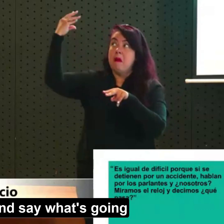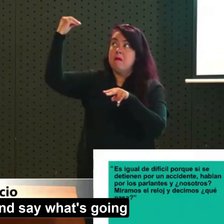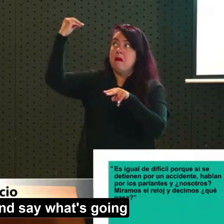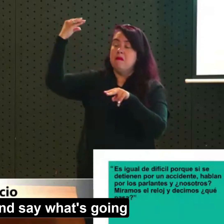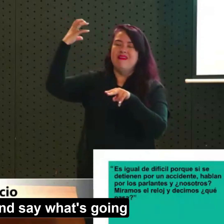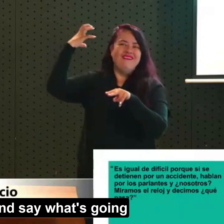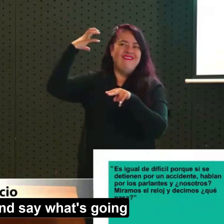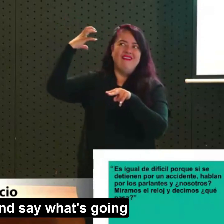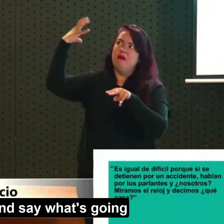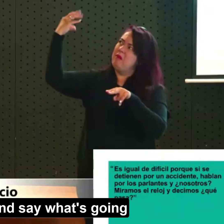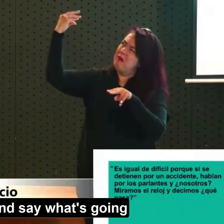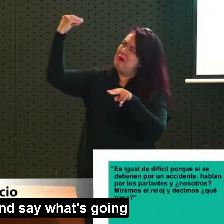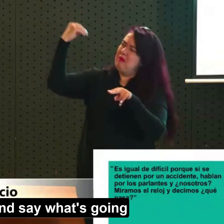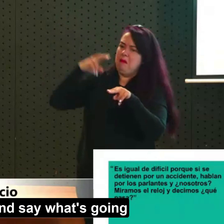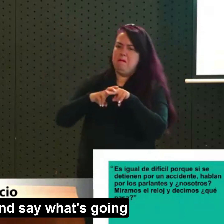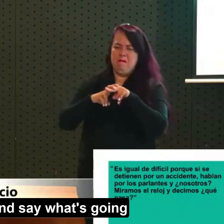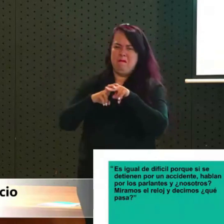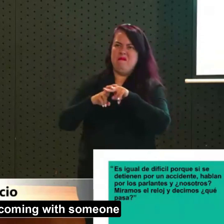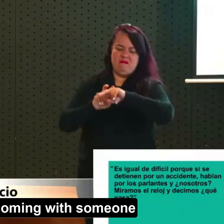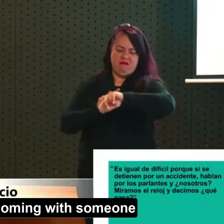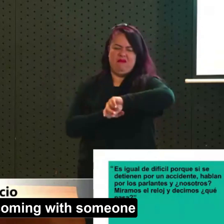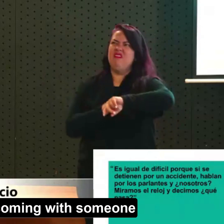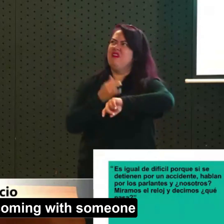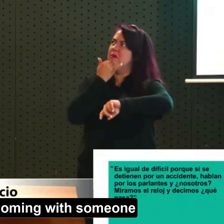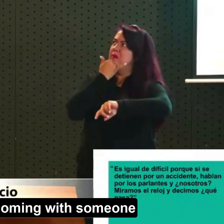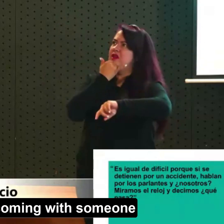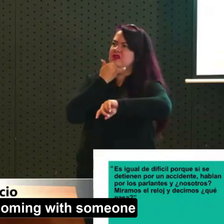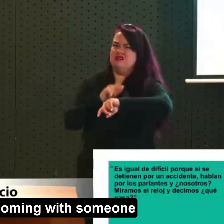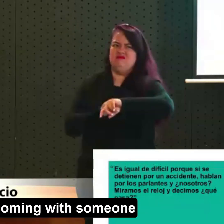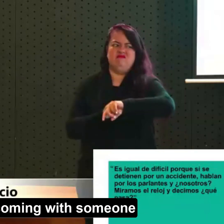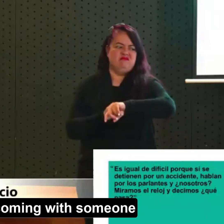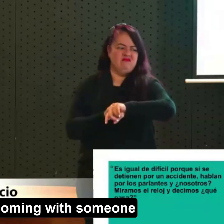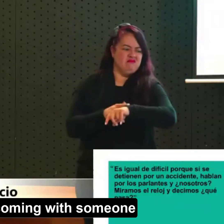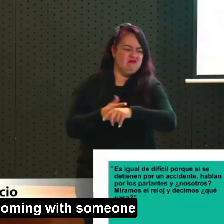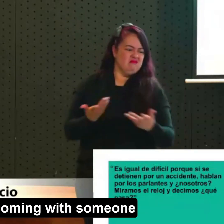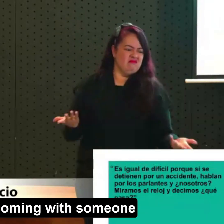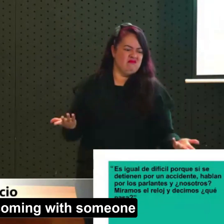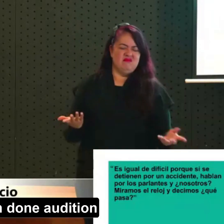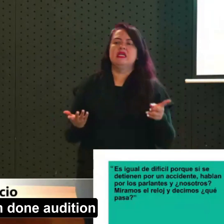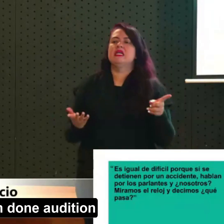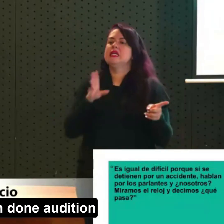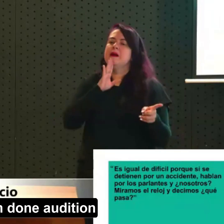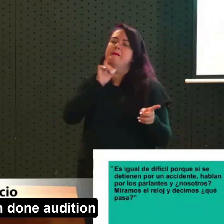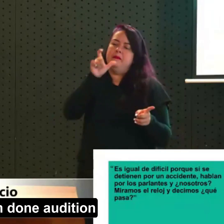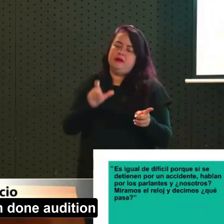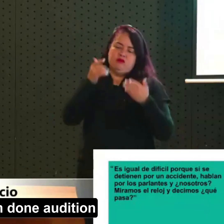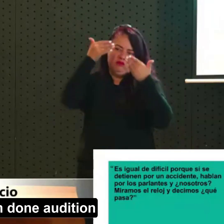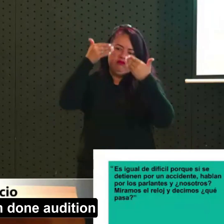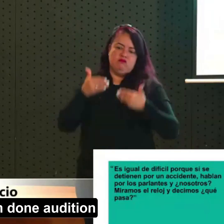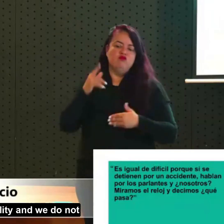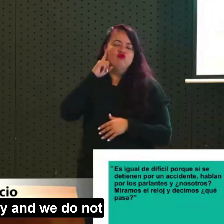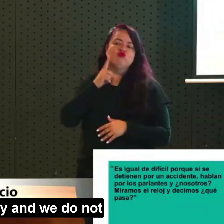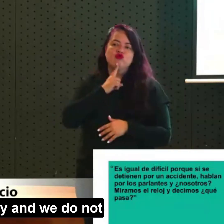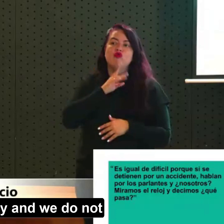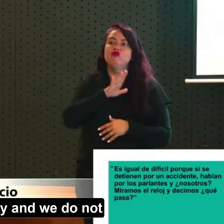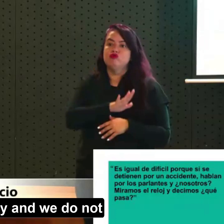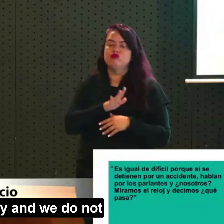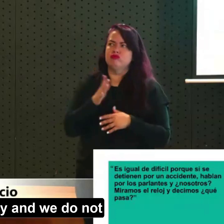at the watch and say, what's going on? This was a comment with someone that had an